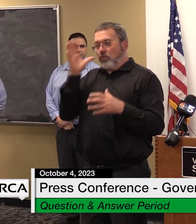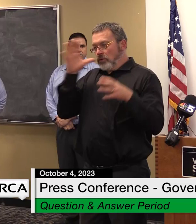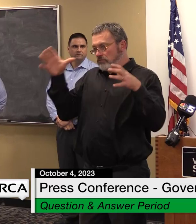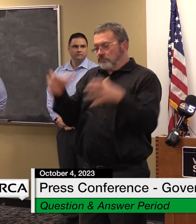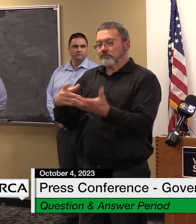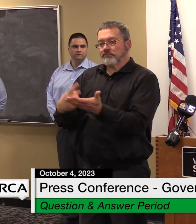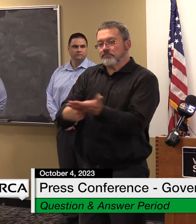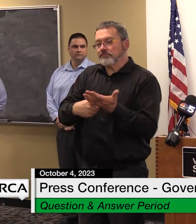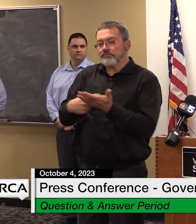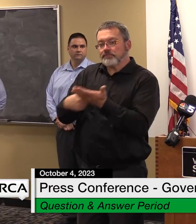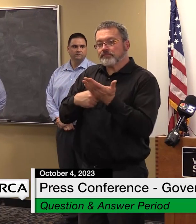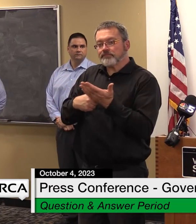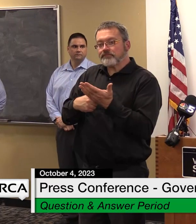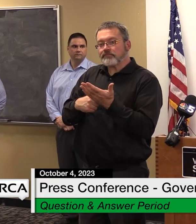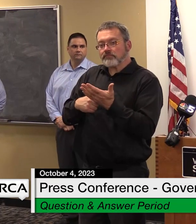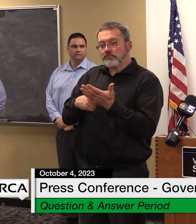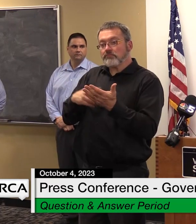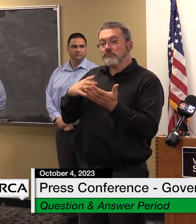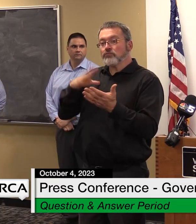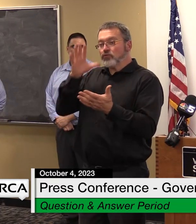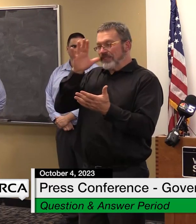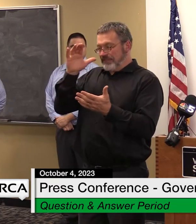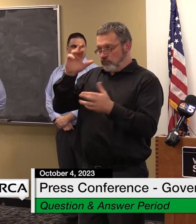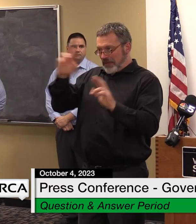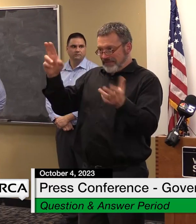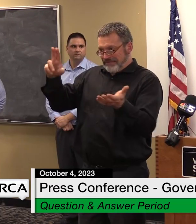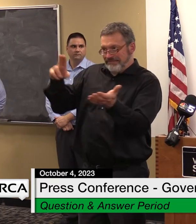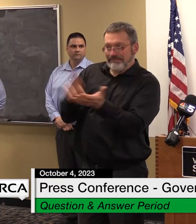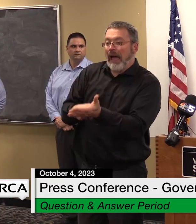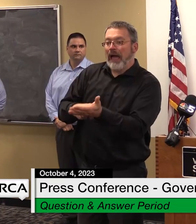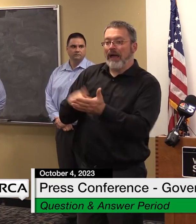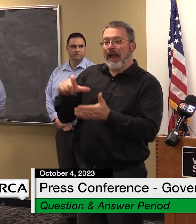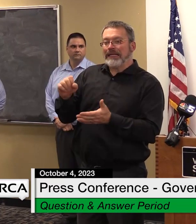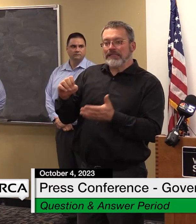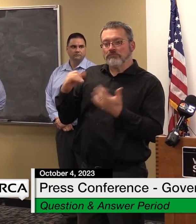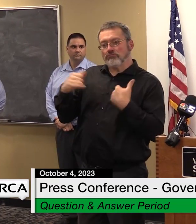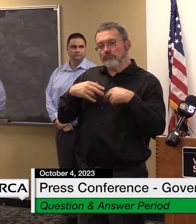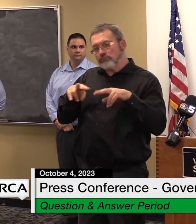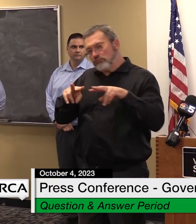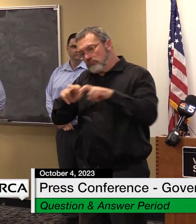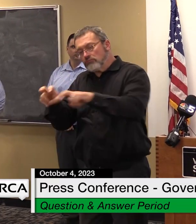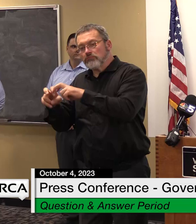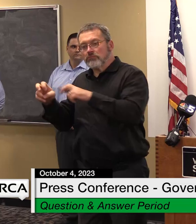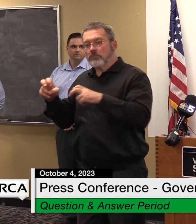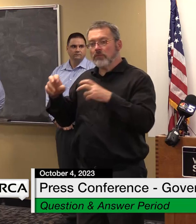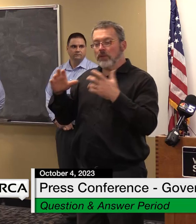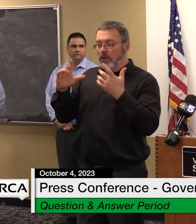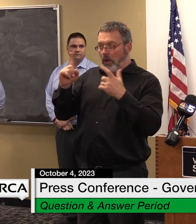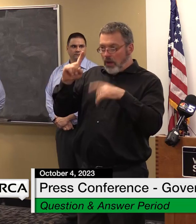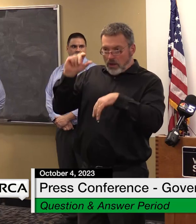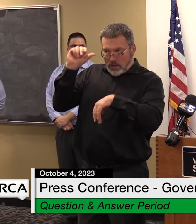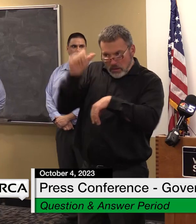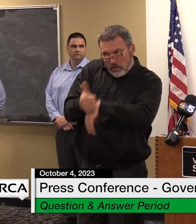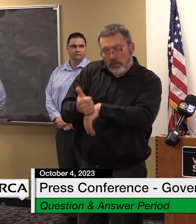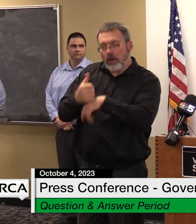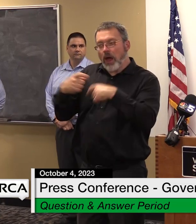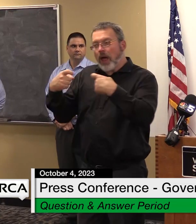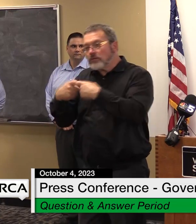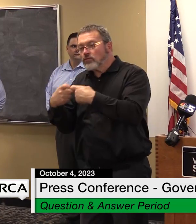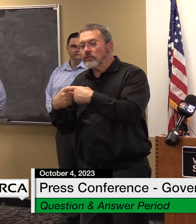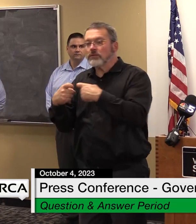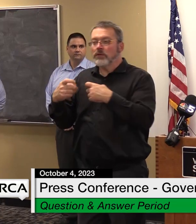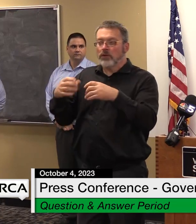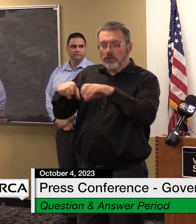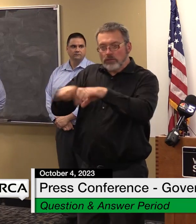I think we'll have the lease signed. We'll take a look at some of the infrastructure. We also were working with them on the footprint as to where it's